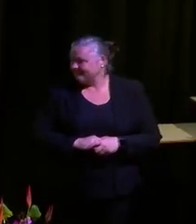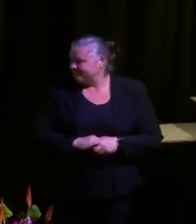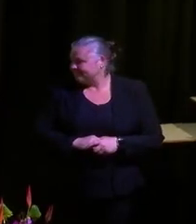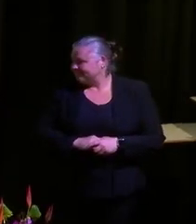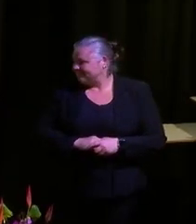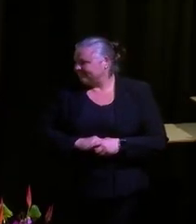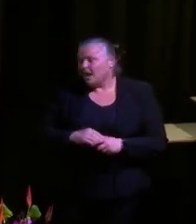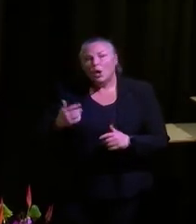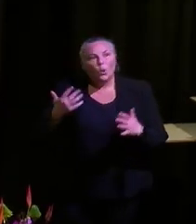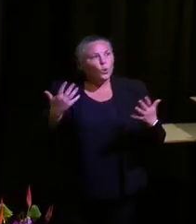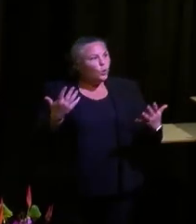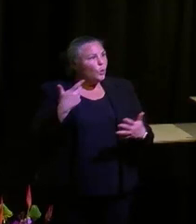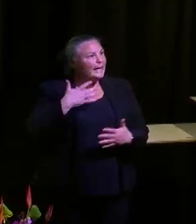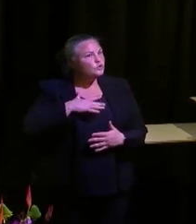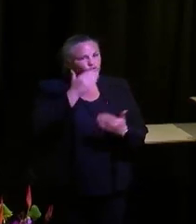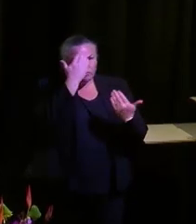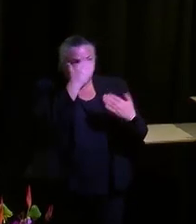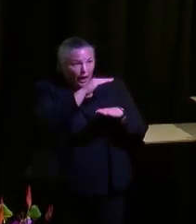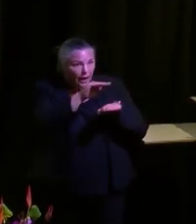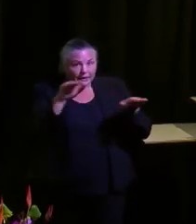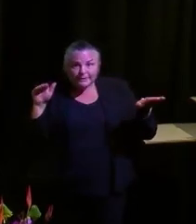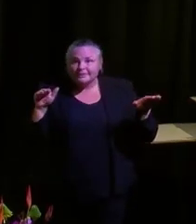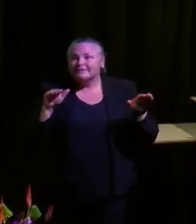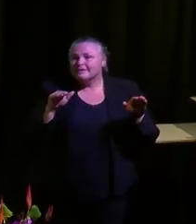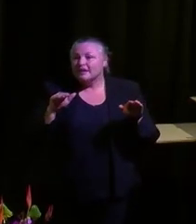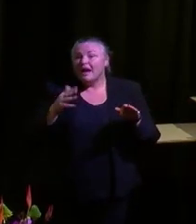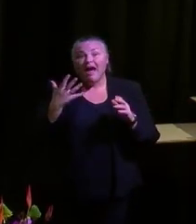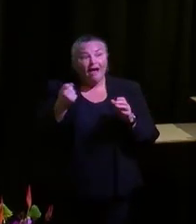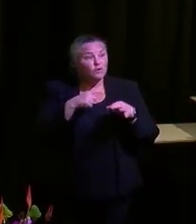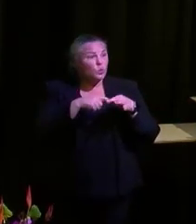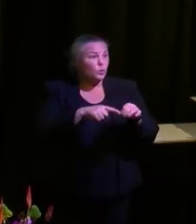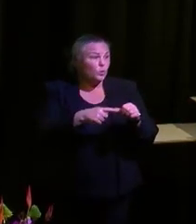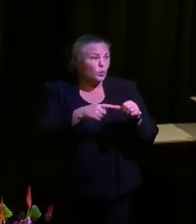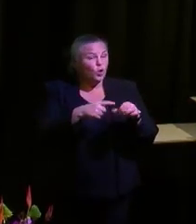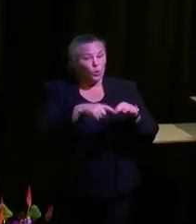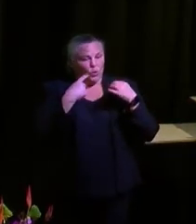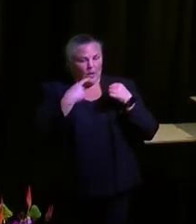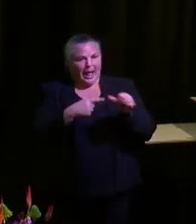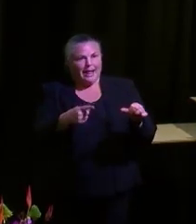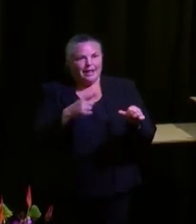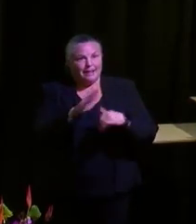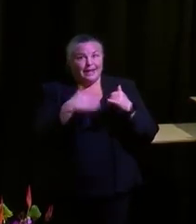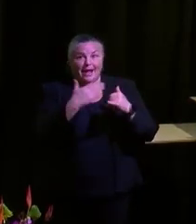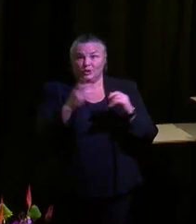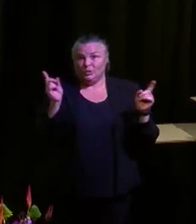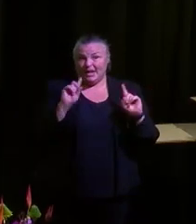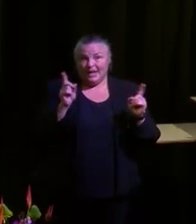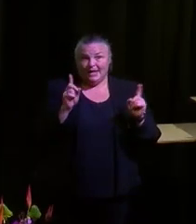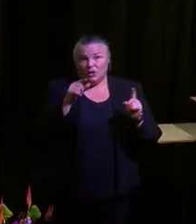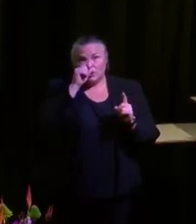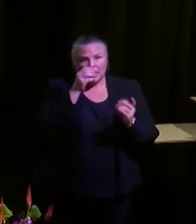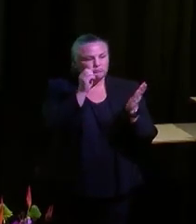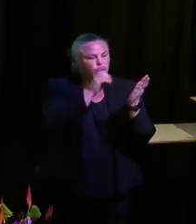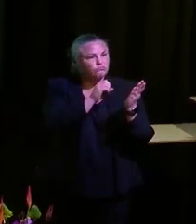I need to remind people, let people know that you can actually, we'll have a question and answer session at the end, so you can register your